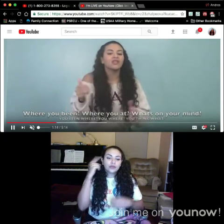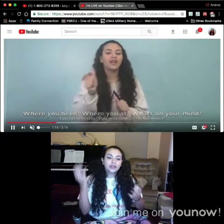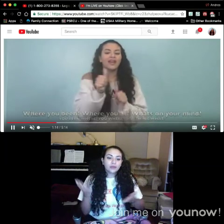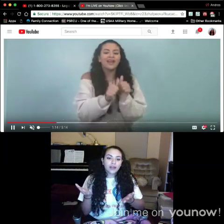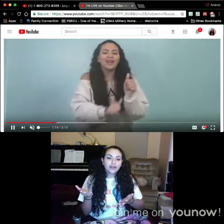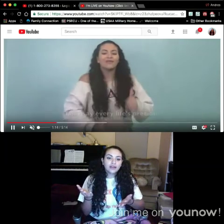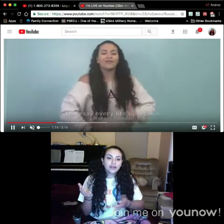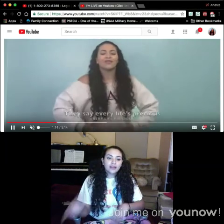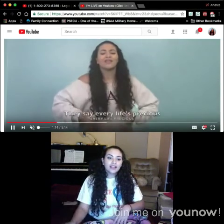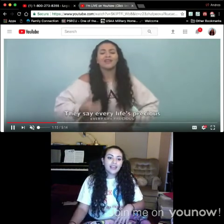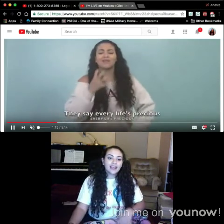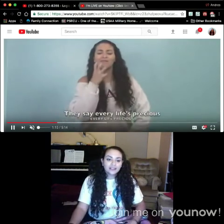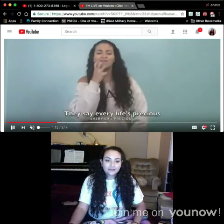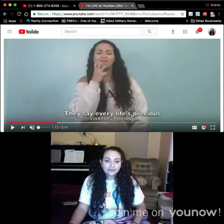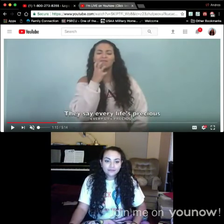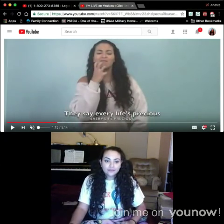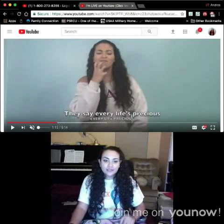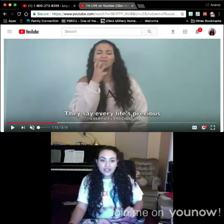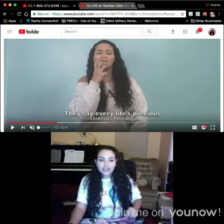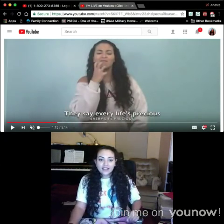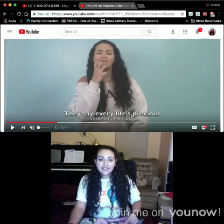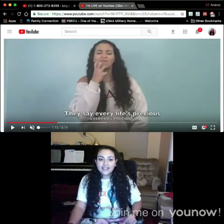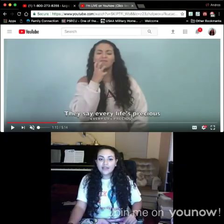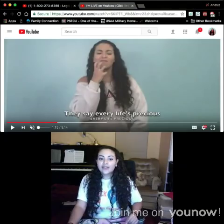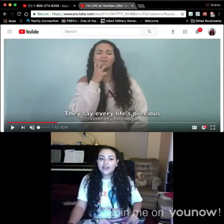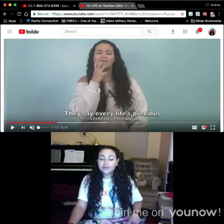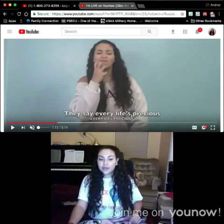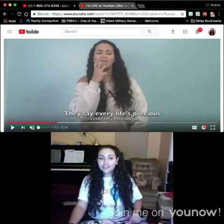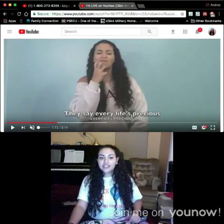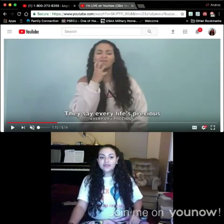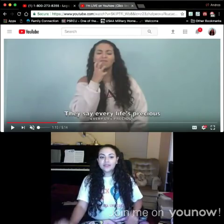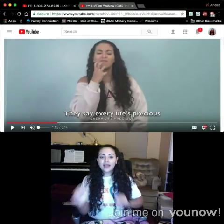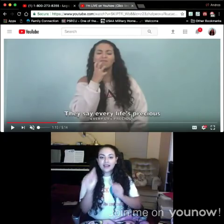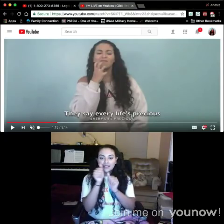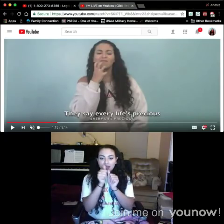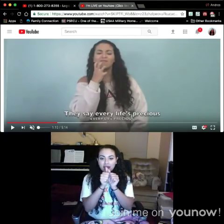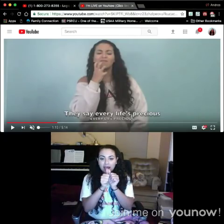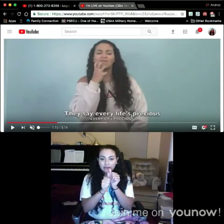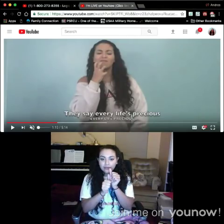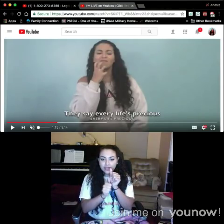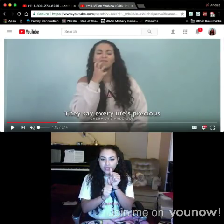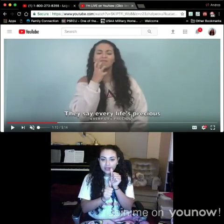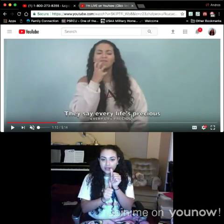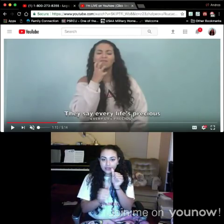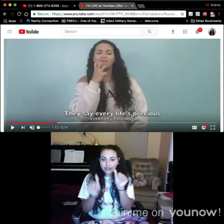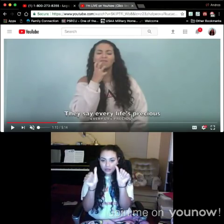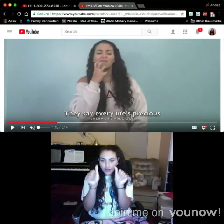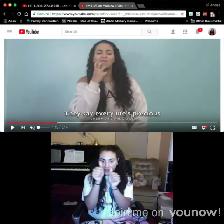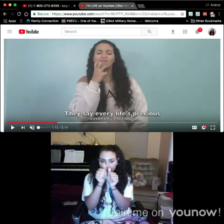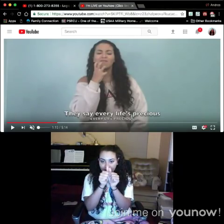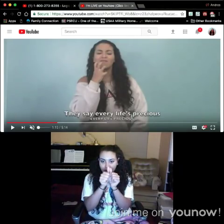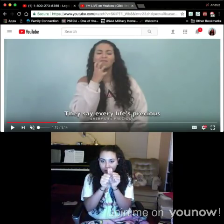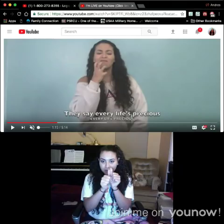You think what? Okay. They say every life's precious. For that, I sign every. You take your